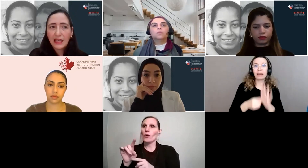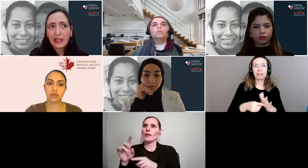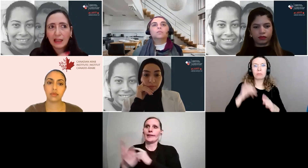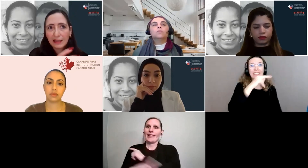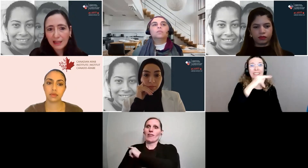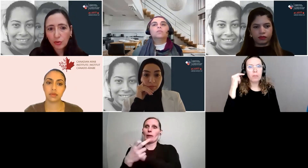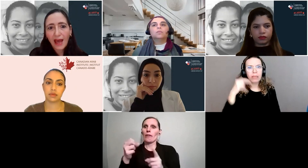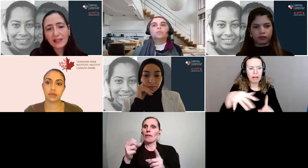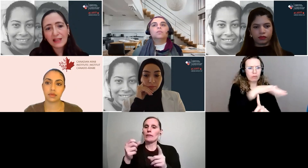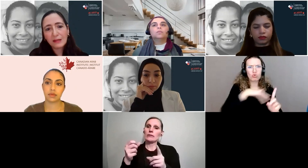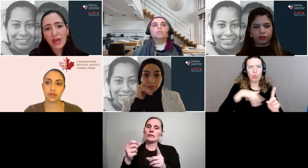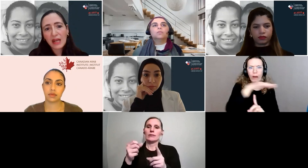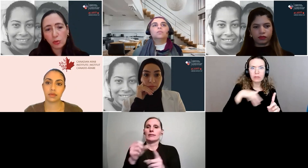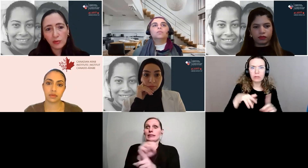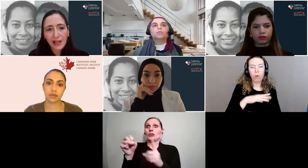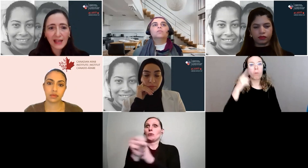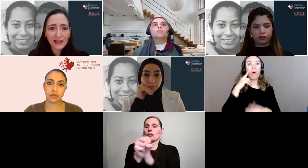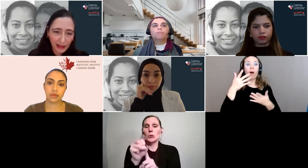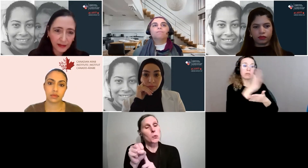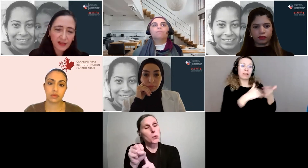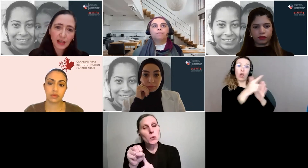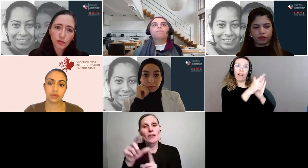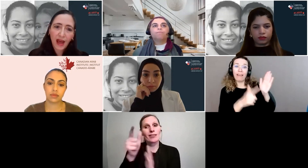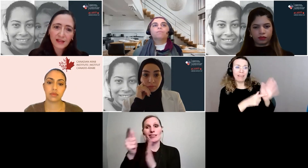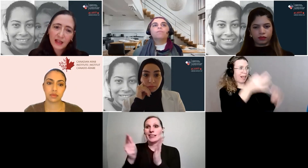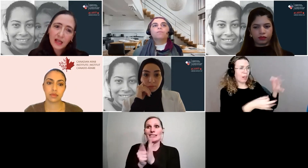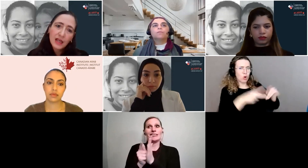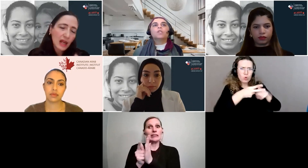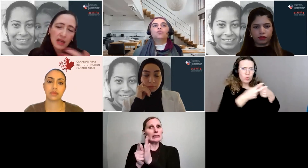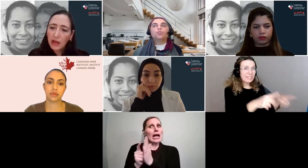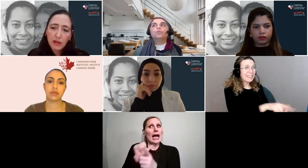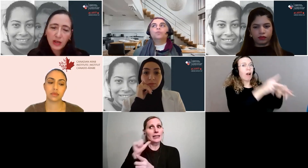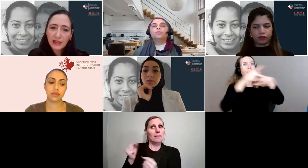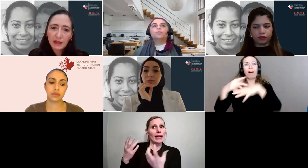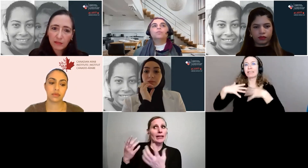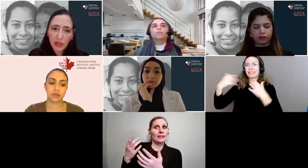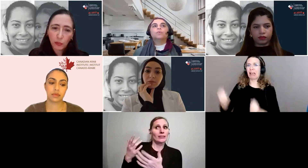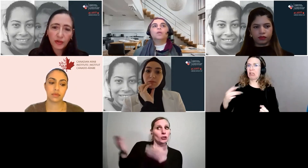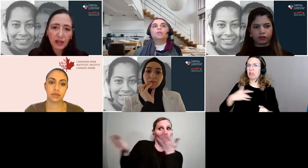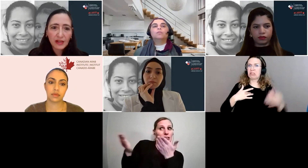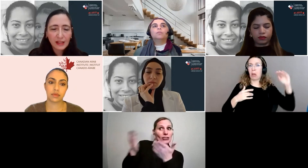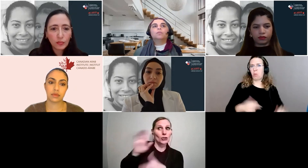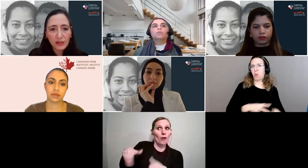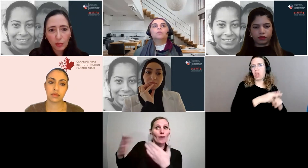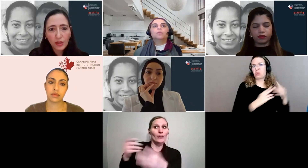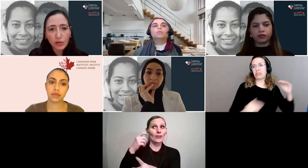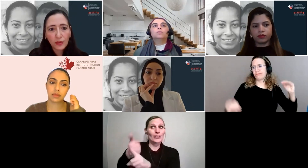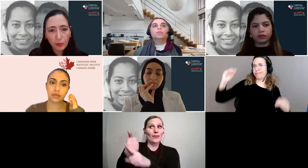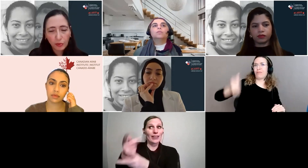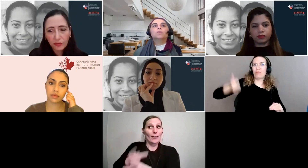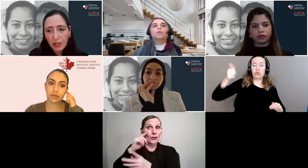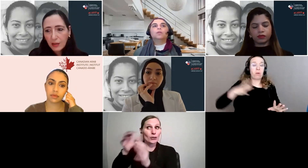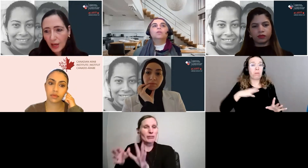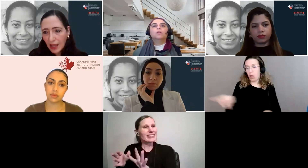the legal sector has as many tools as the healthcare sector has. And anyways, in both areas, this could be something to